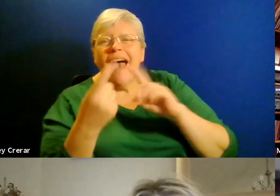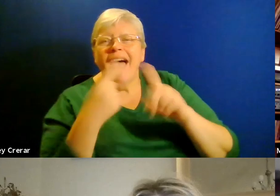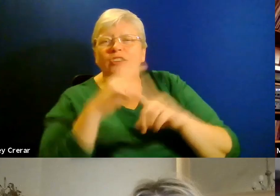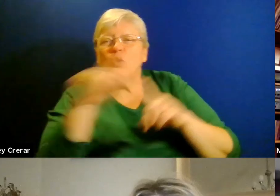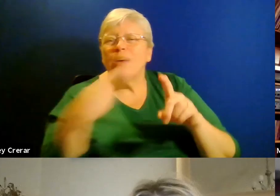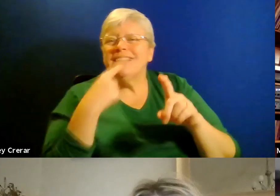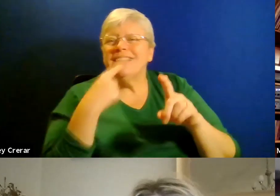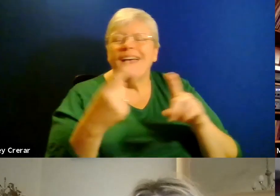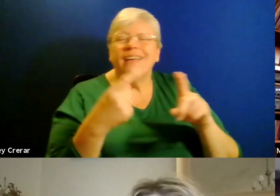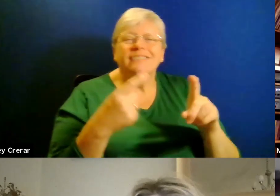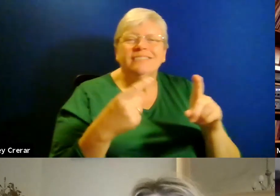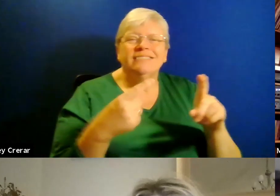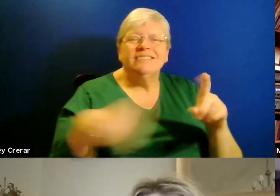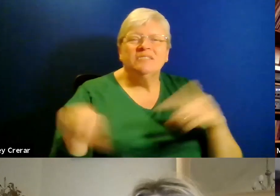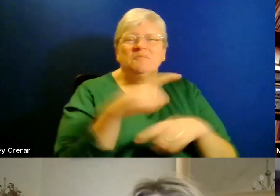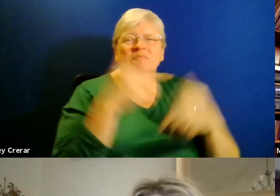Will said. All of which